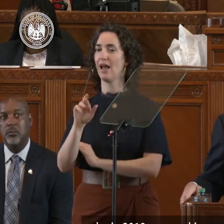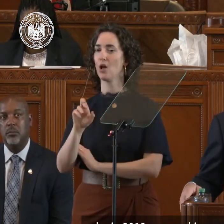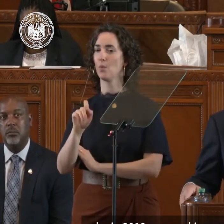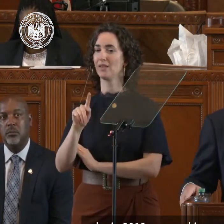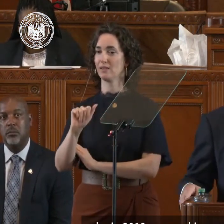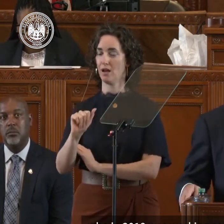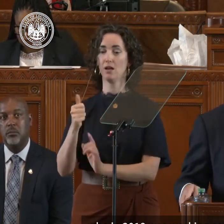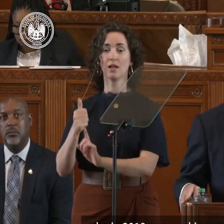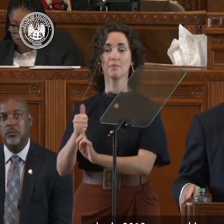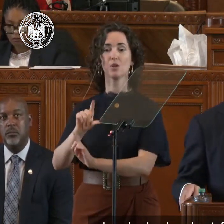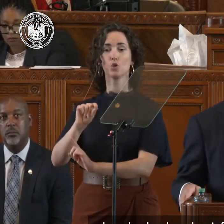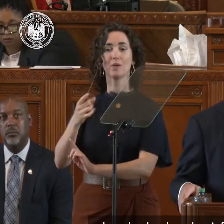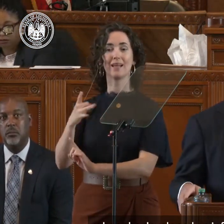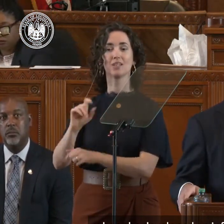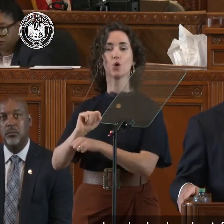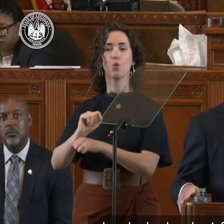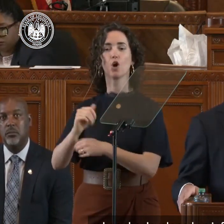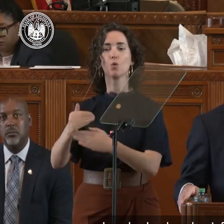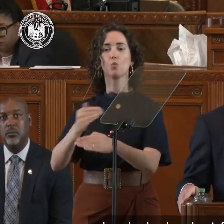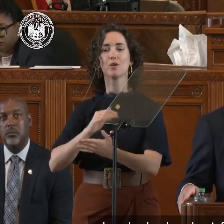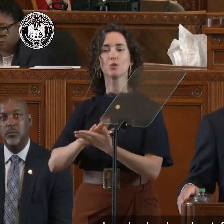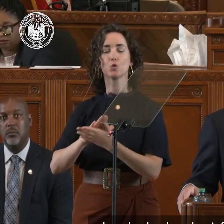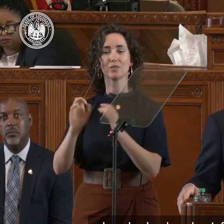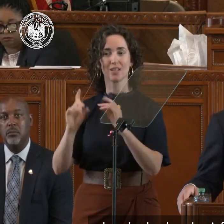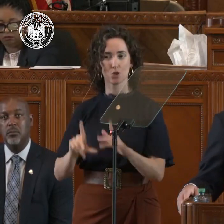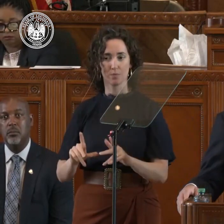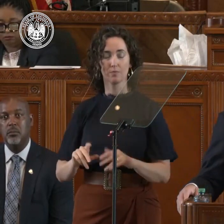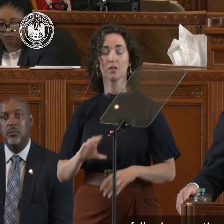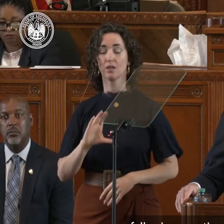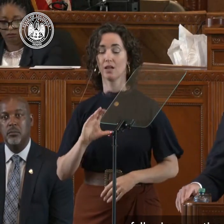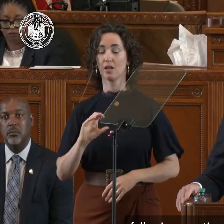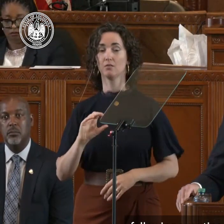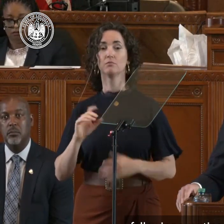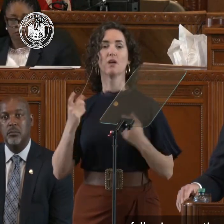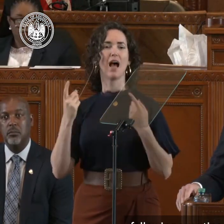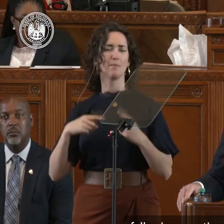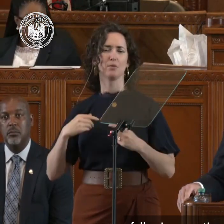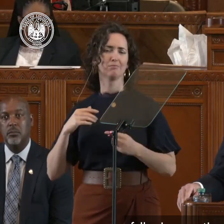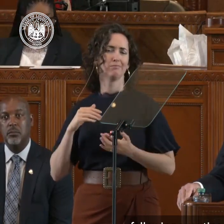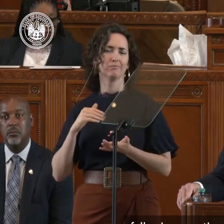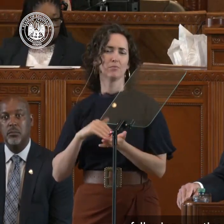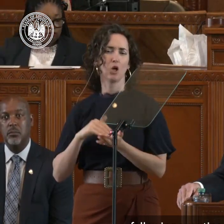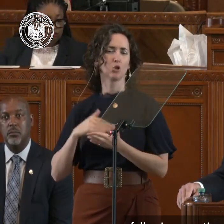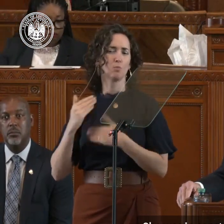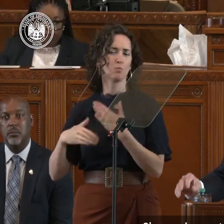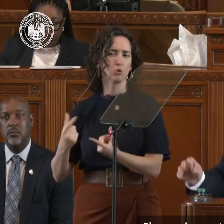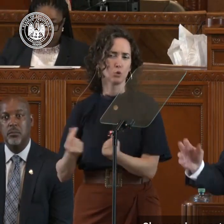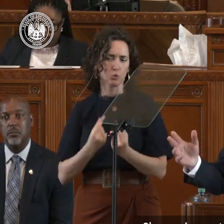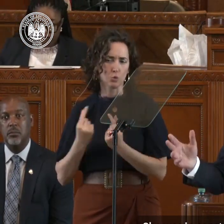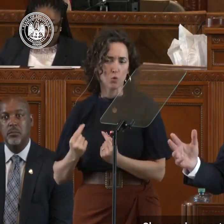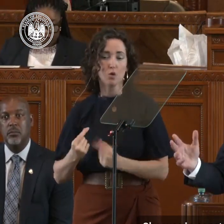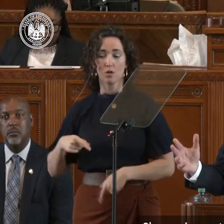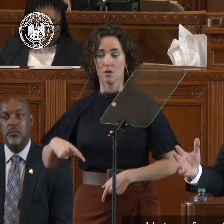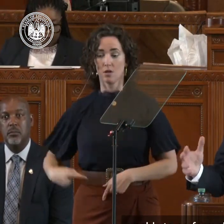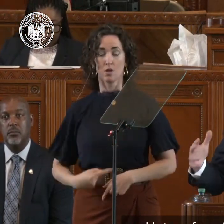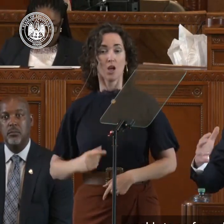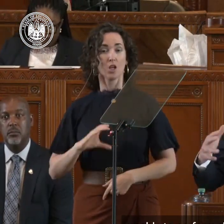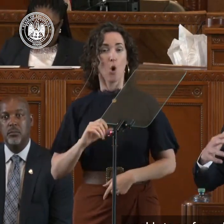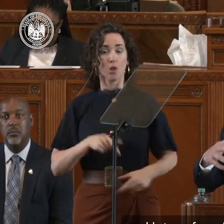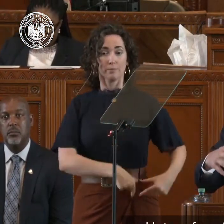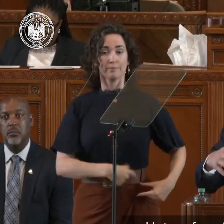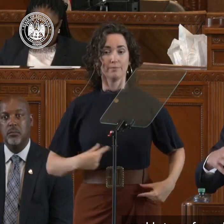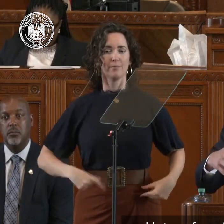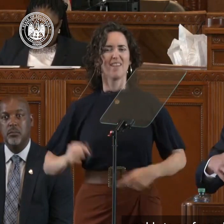was working as a preschool teacher when she developed an infection in her colon following a routine procedure. She was in constant pain,